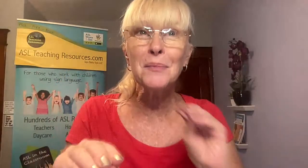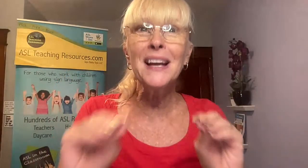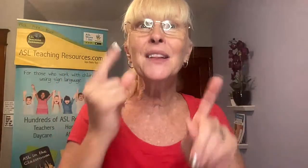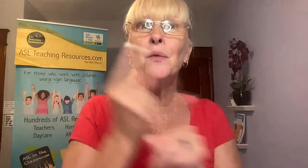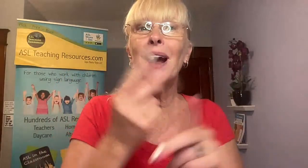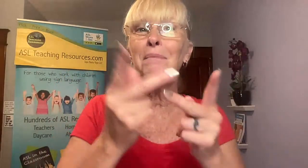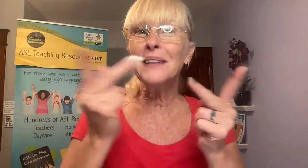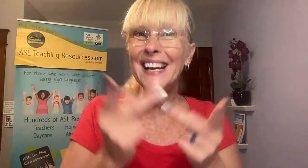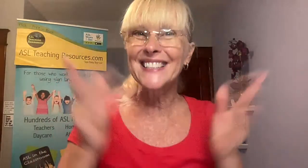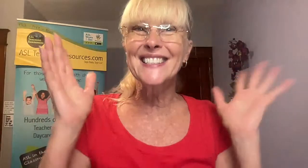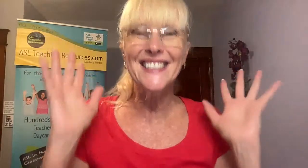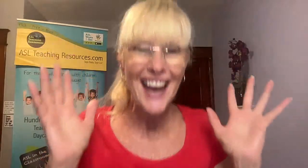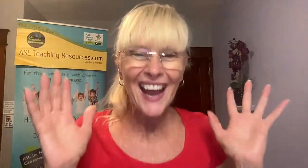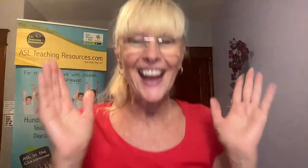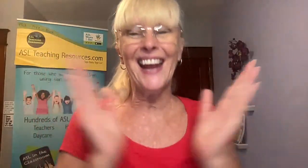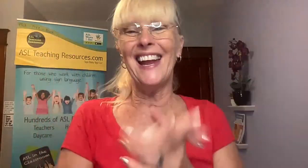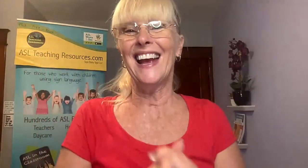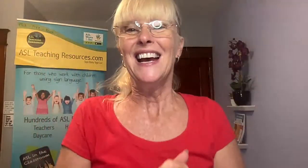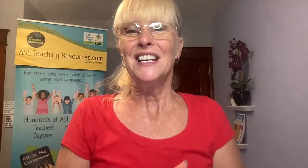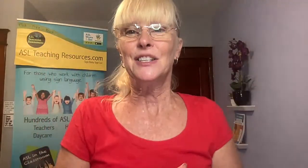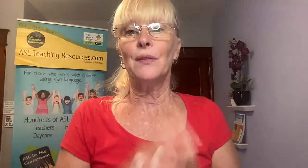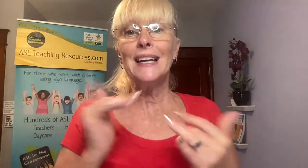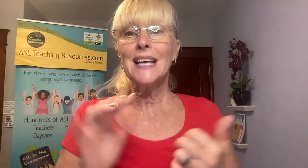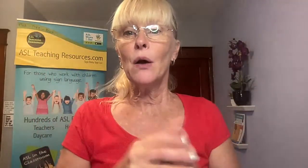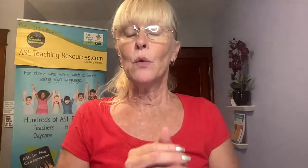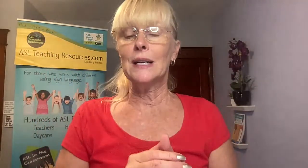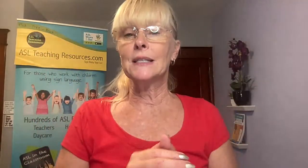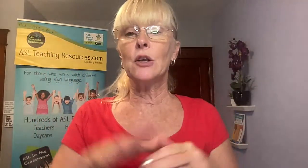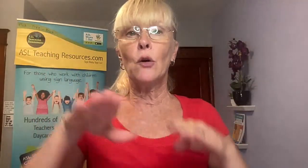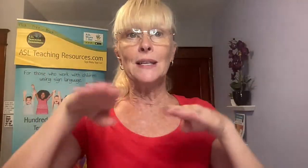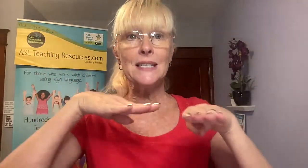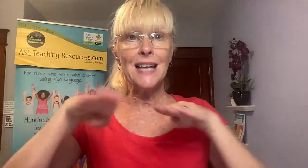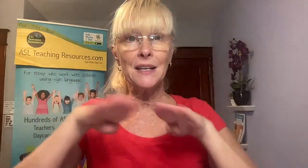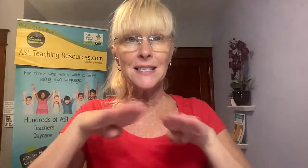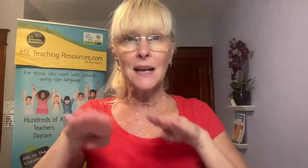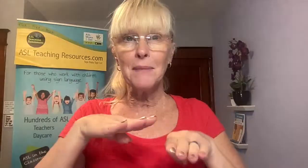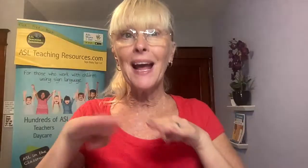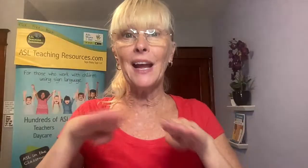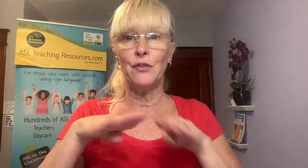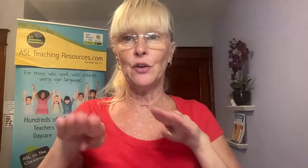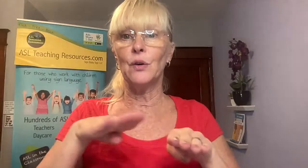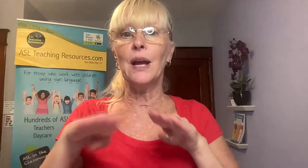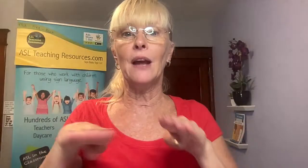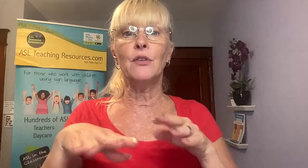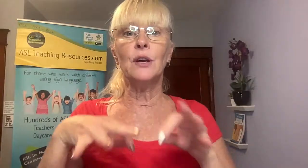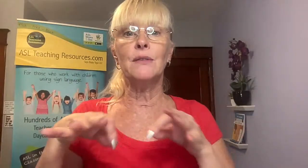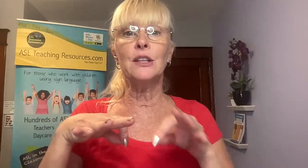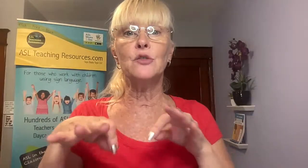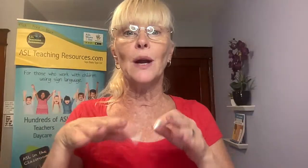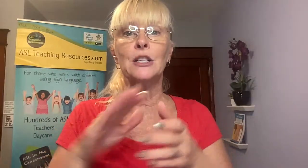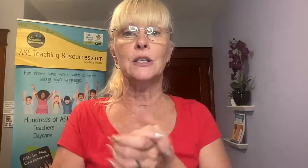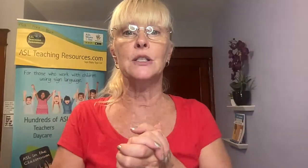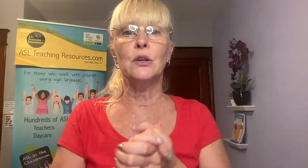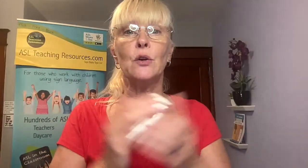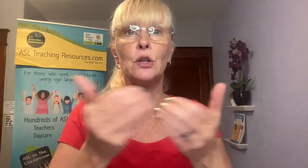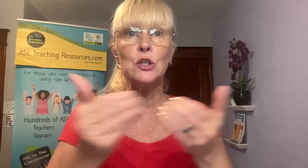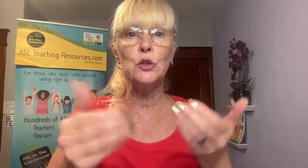in the right place. Yay! So that's how it was. So this is how to sign behavior. Okay, if you're giving the directions, so you're going to